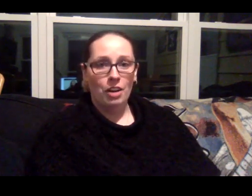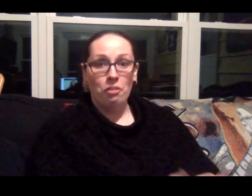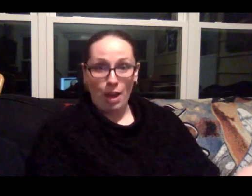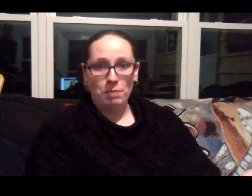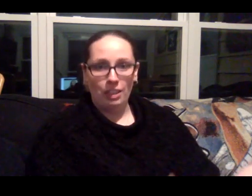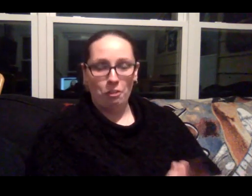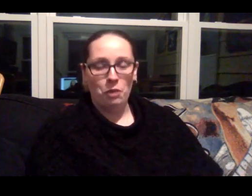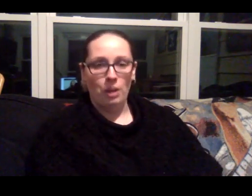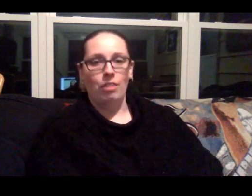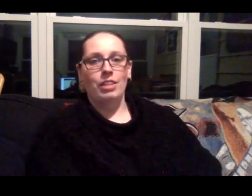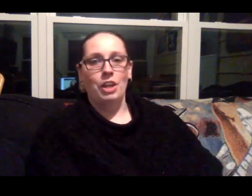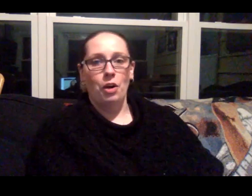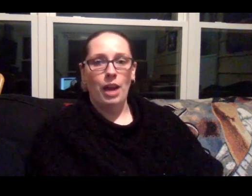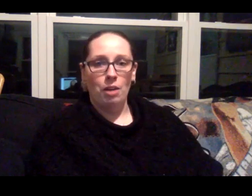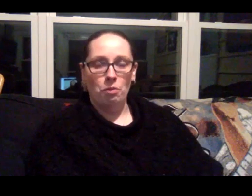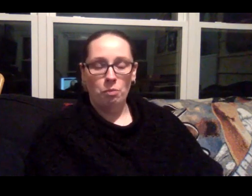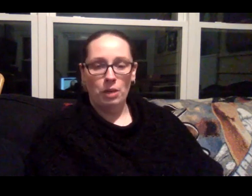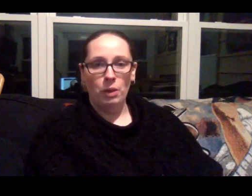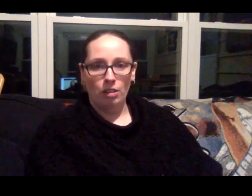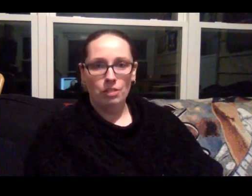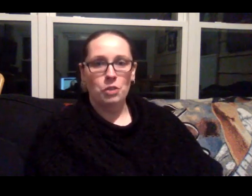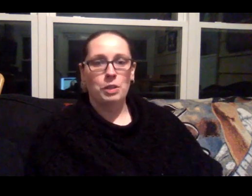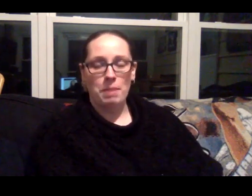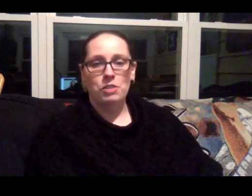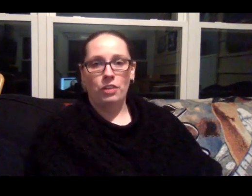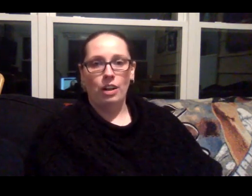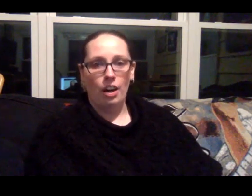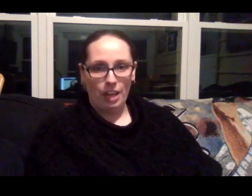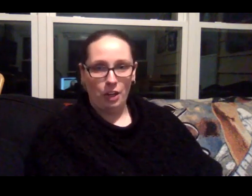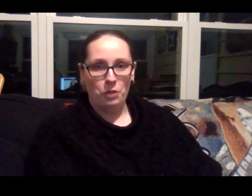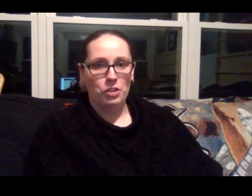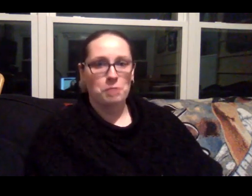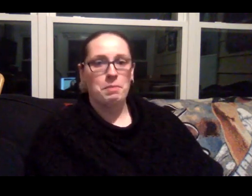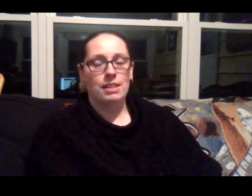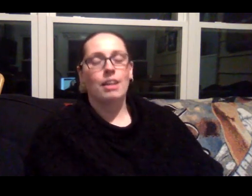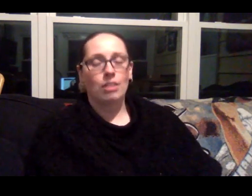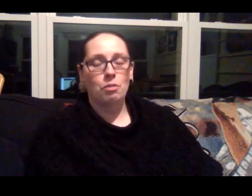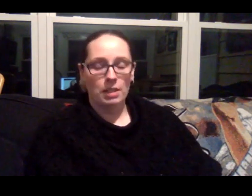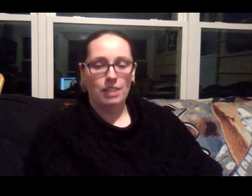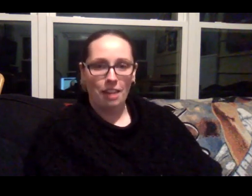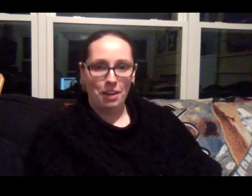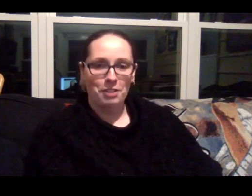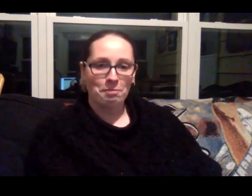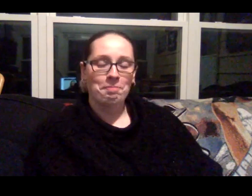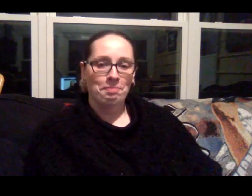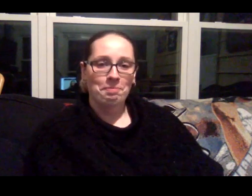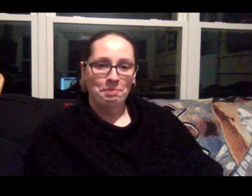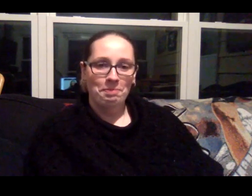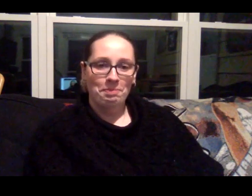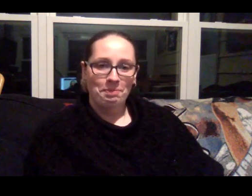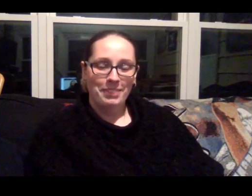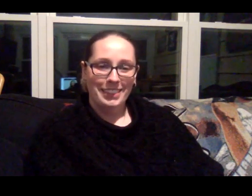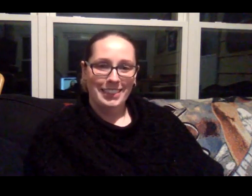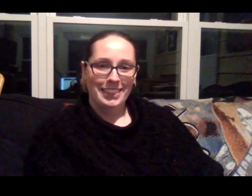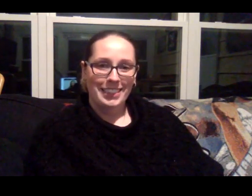are a family, if you will, you know, and we will do what's best for our kiddos. It just might take a little bit to get there. Yes.